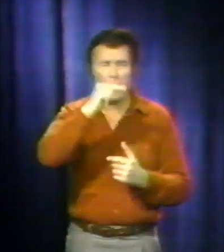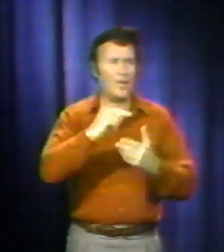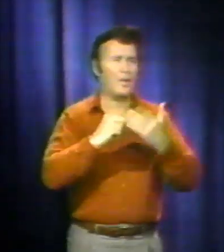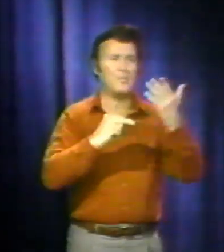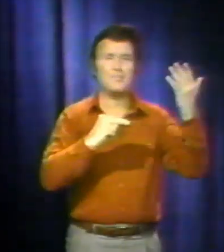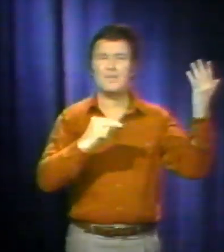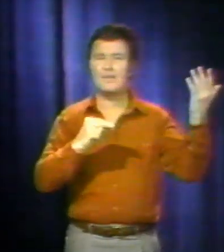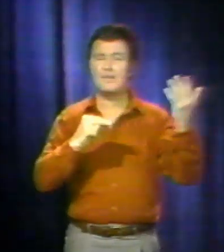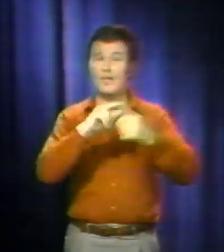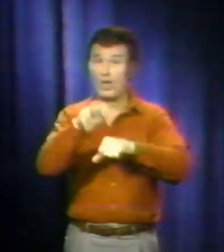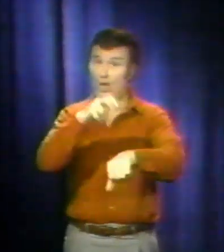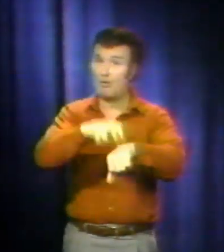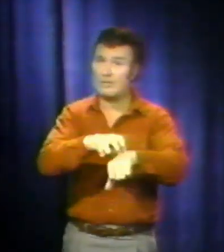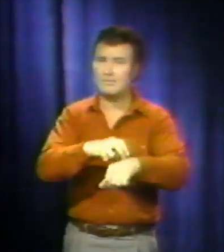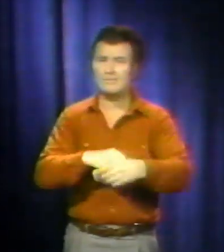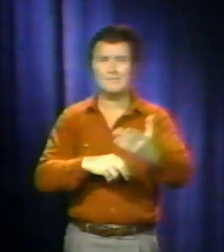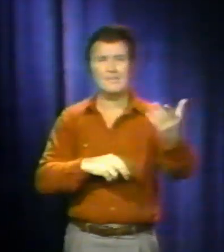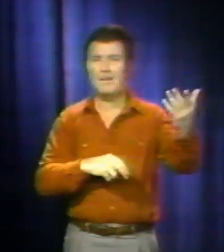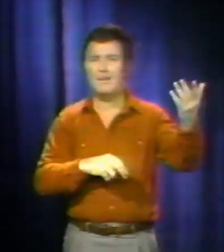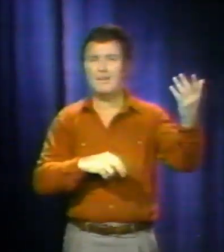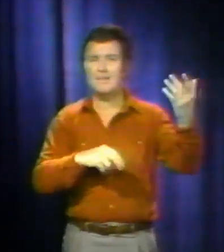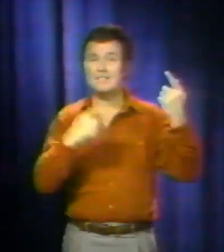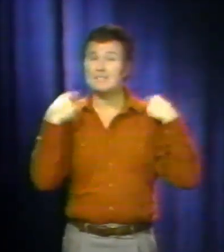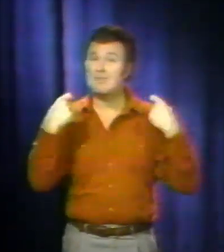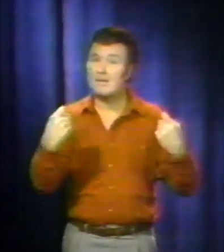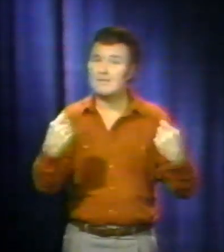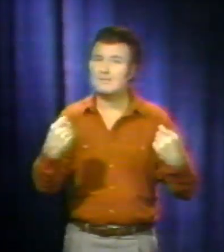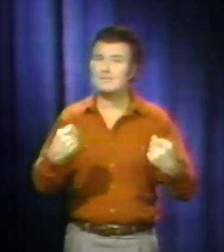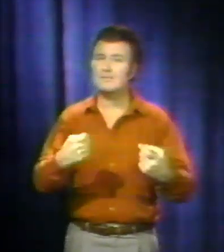Norwegian, Irish, Spanish.